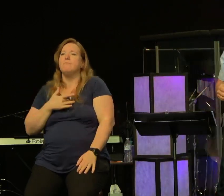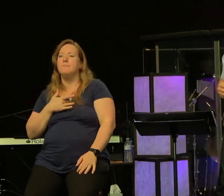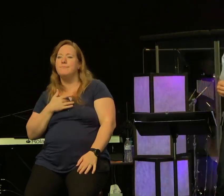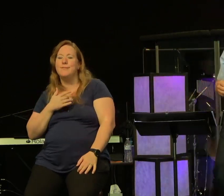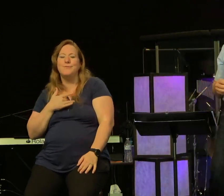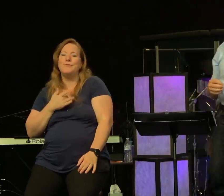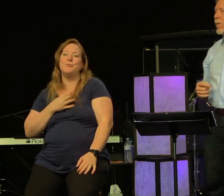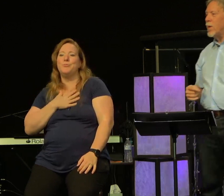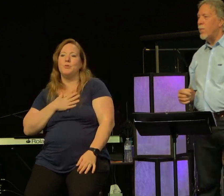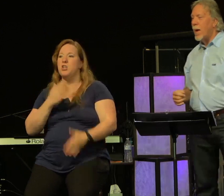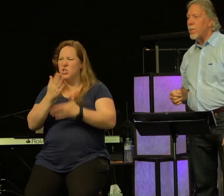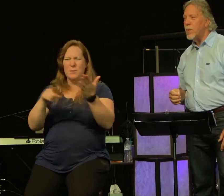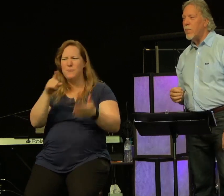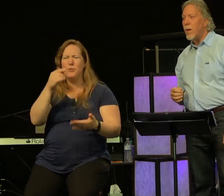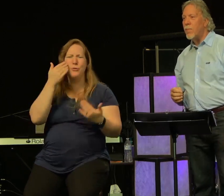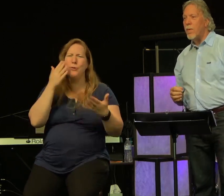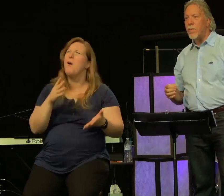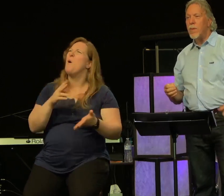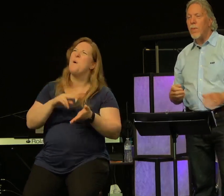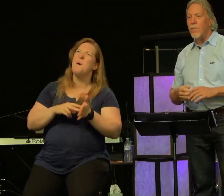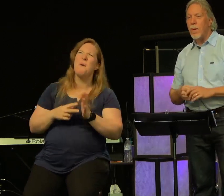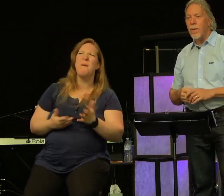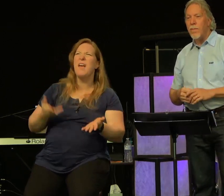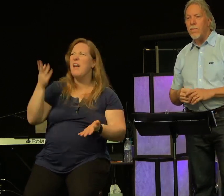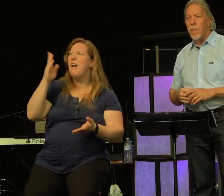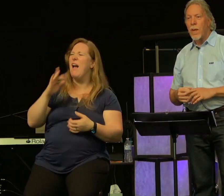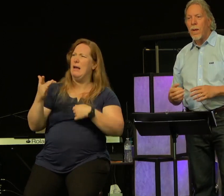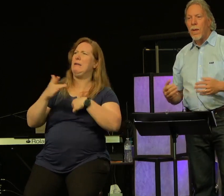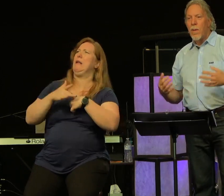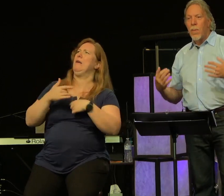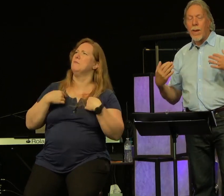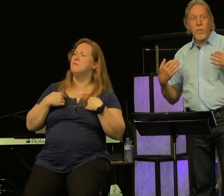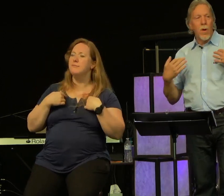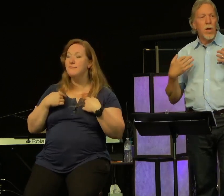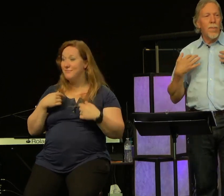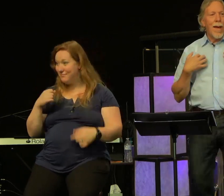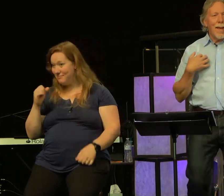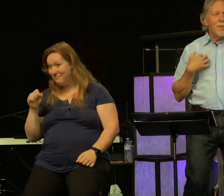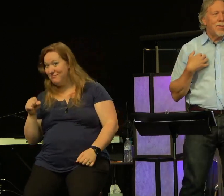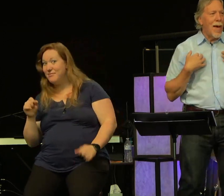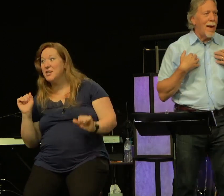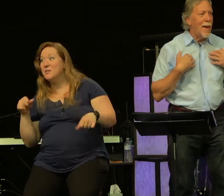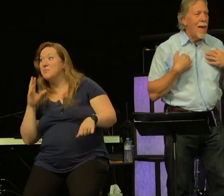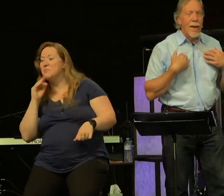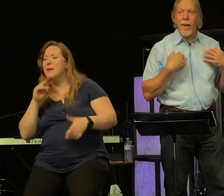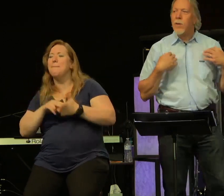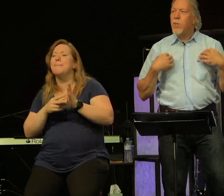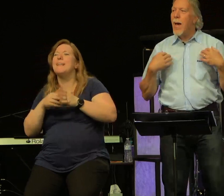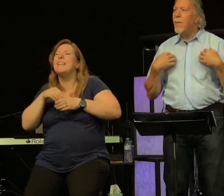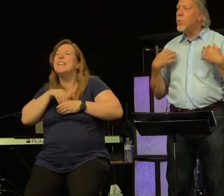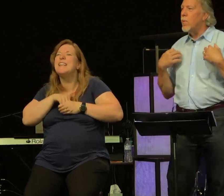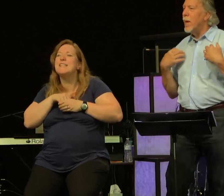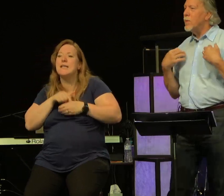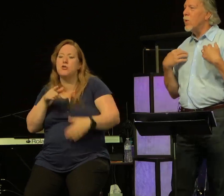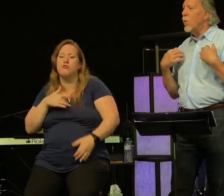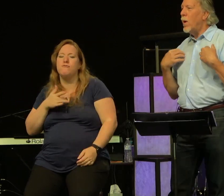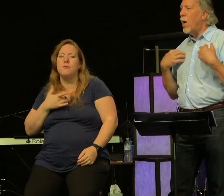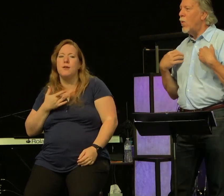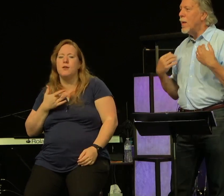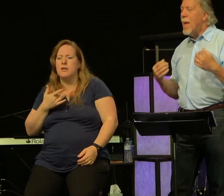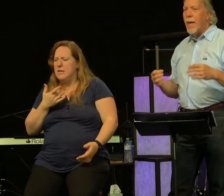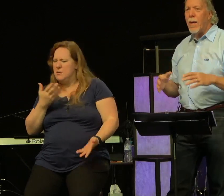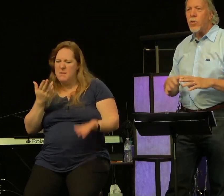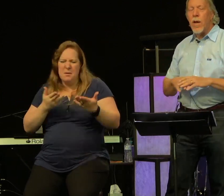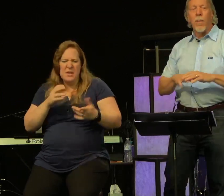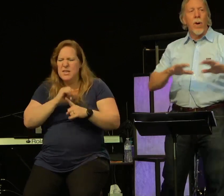Some of you don't know what I'm talking about, but some of you do. But I'm talking about inside. There are times when things are going